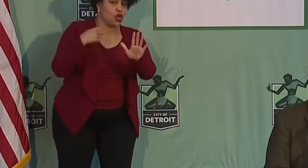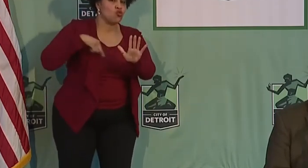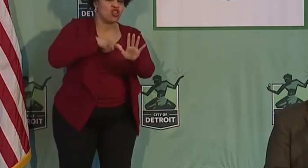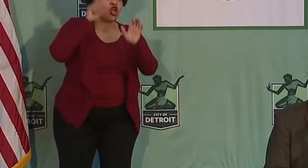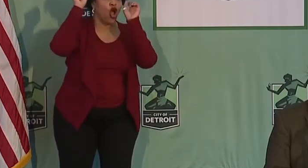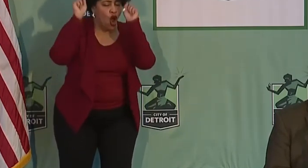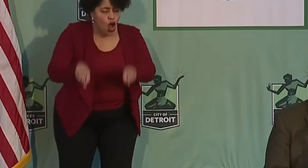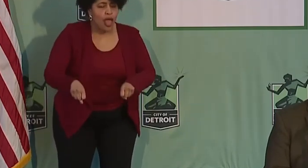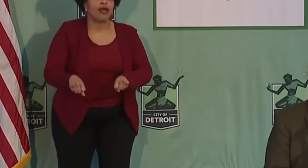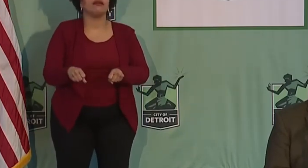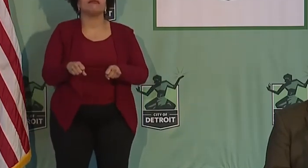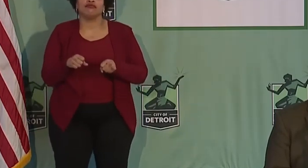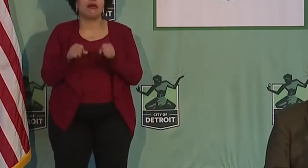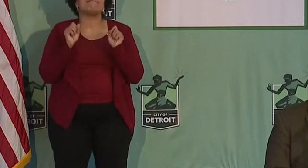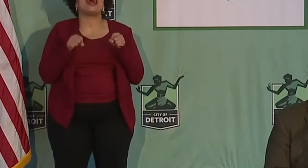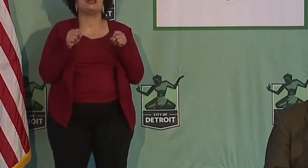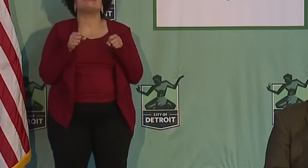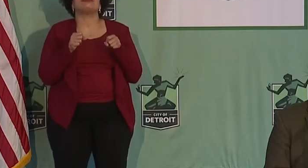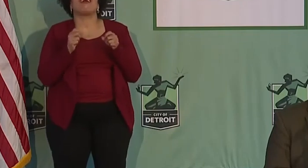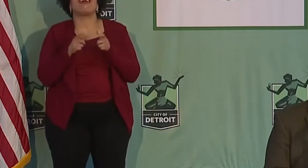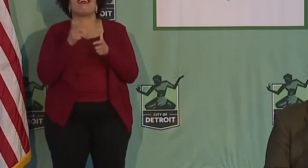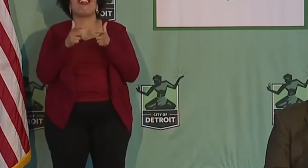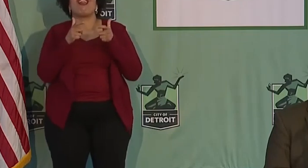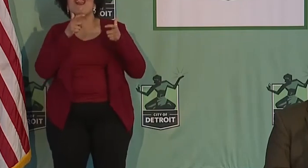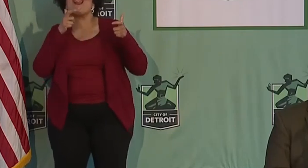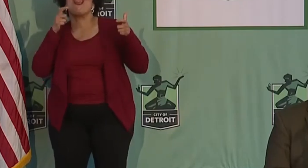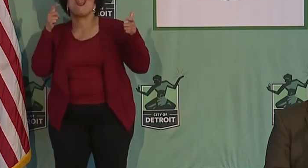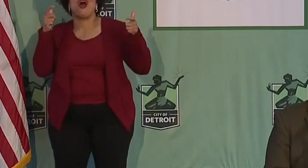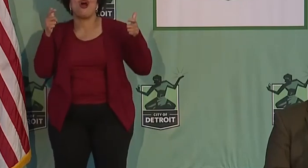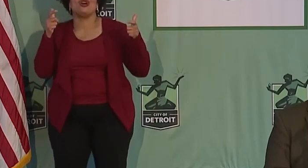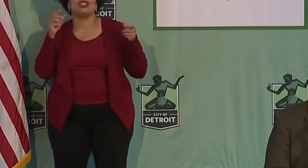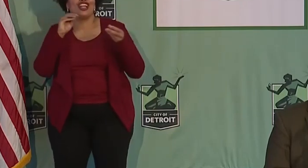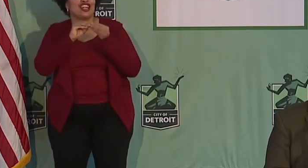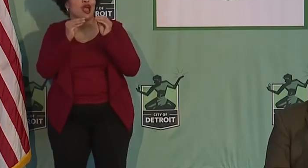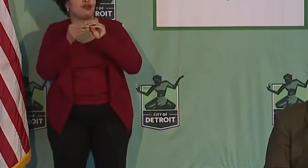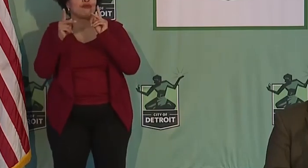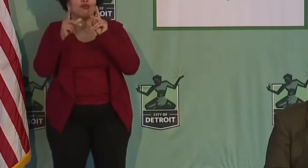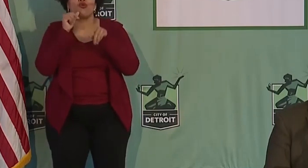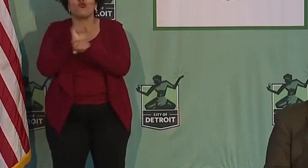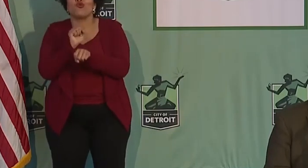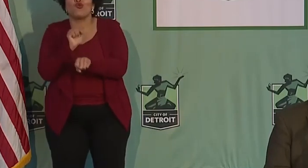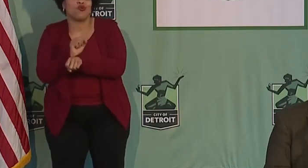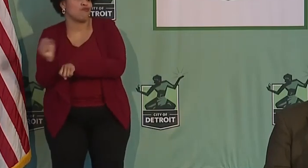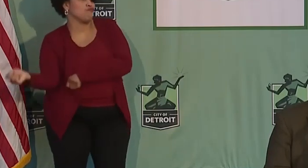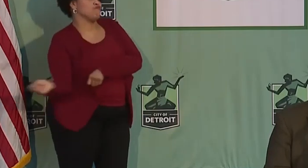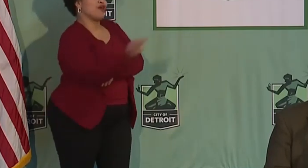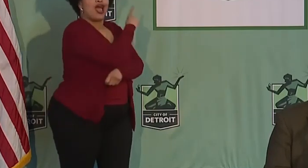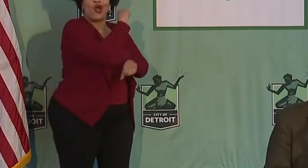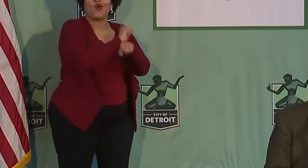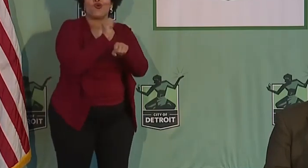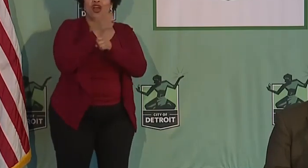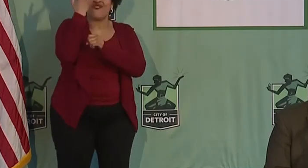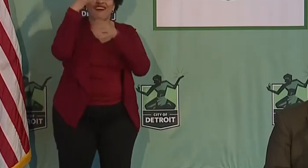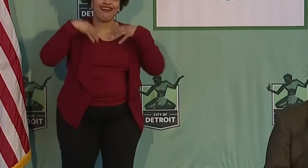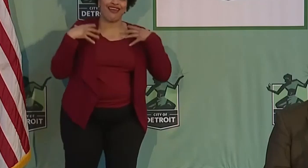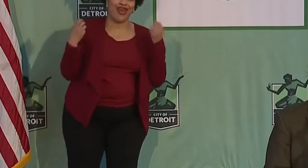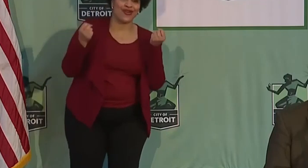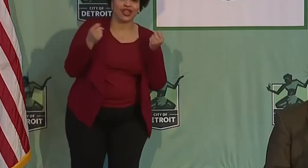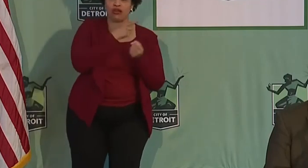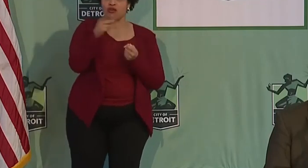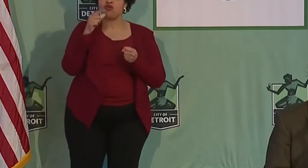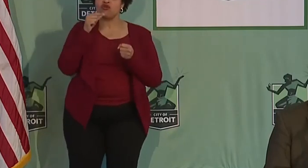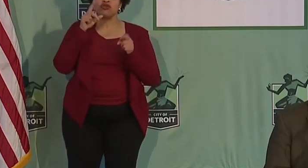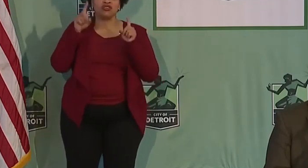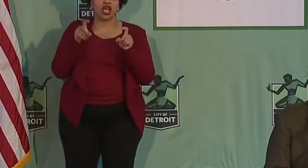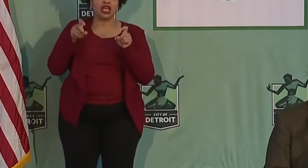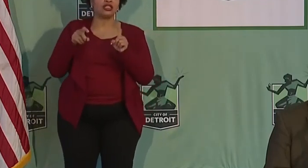potentially return large numbers of employees who are quarantined back to work because they're healthy. And those who are tested positive, we will